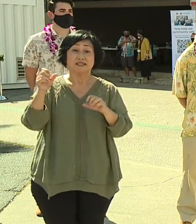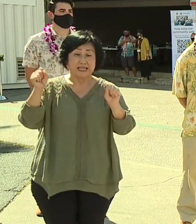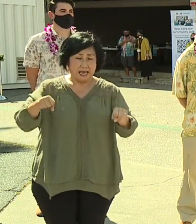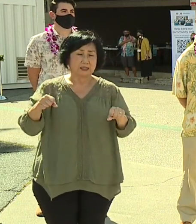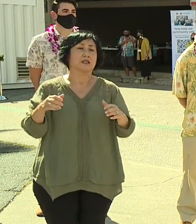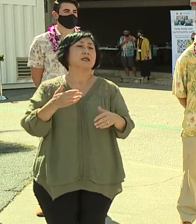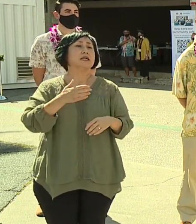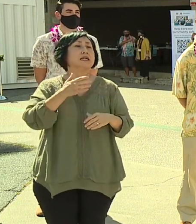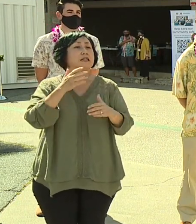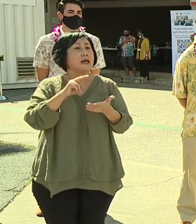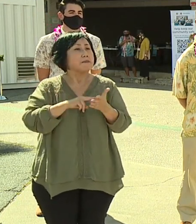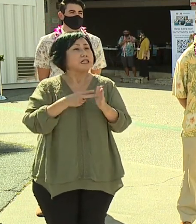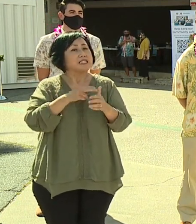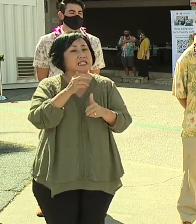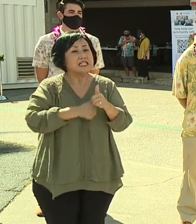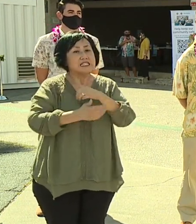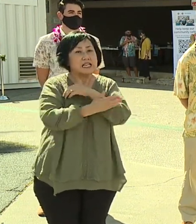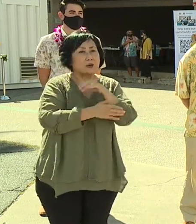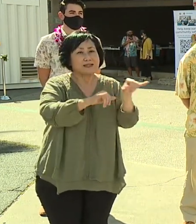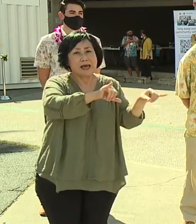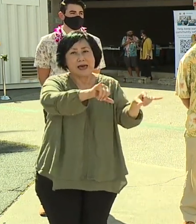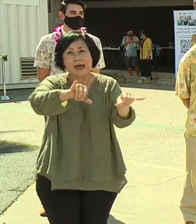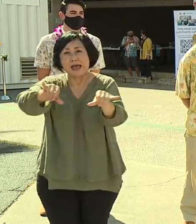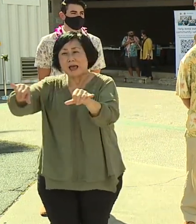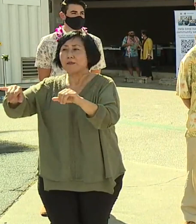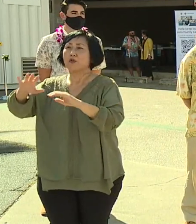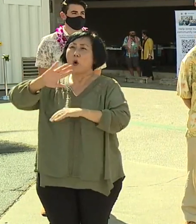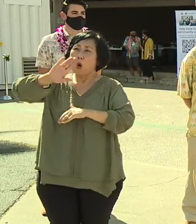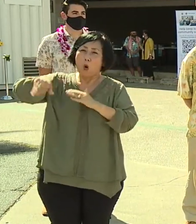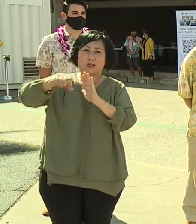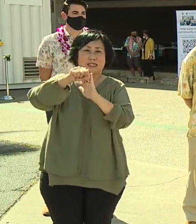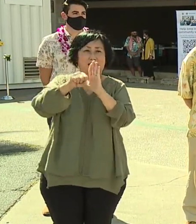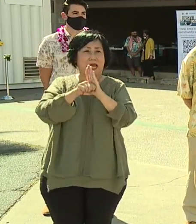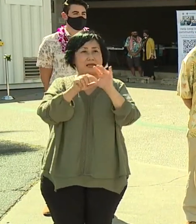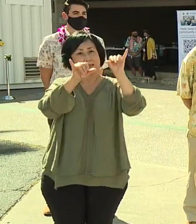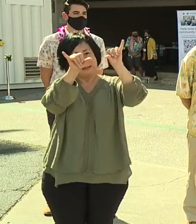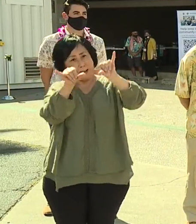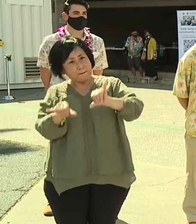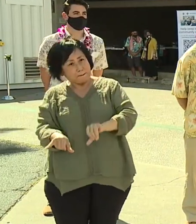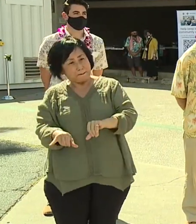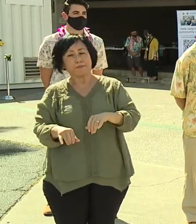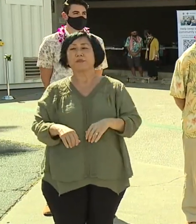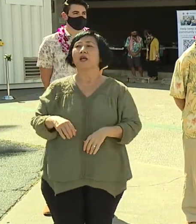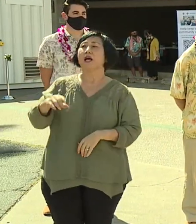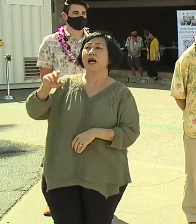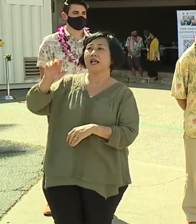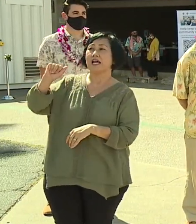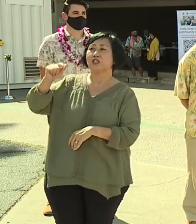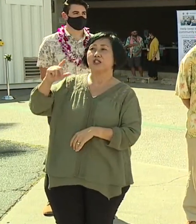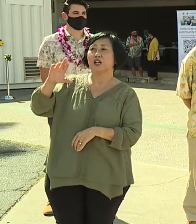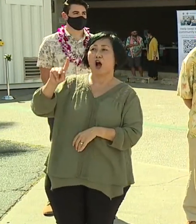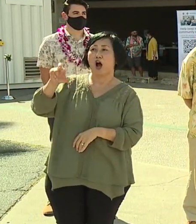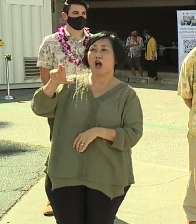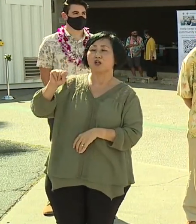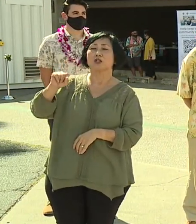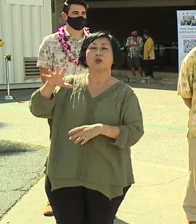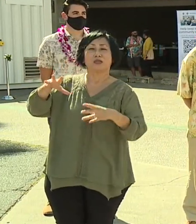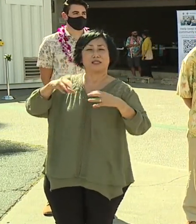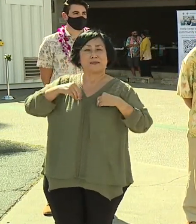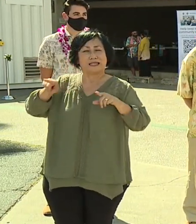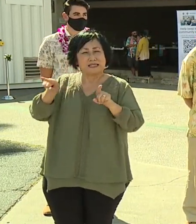have each county would be the same, which means the state would be the same. And then the state, through Attorney General Connors, would adopt the same